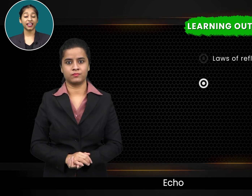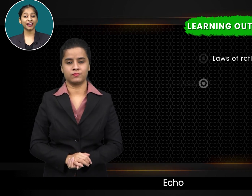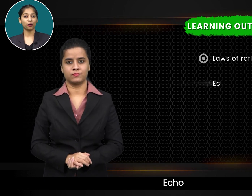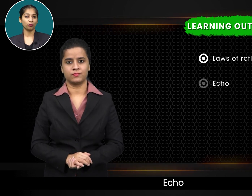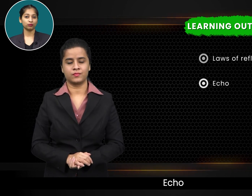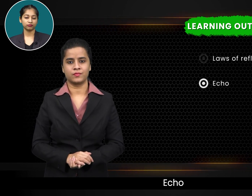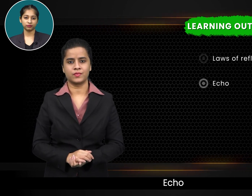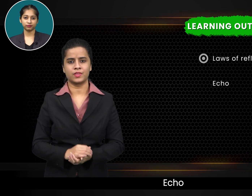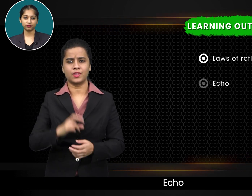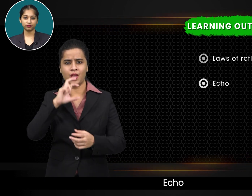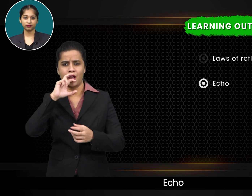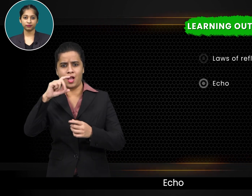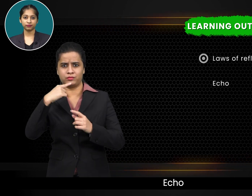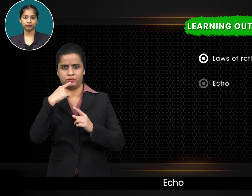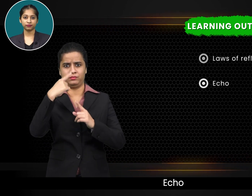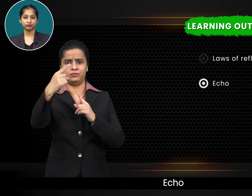echo,